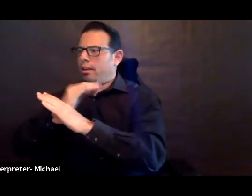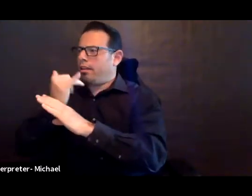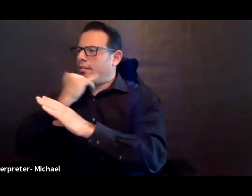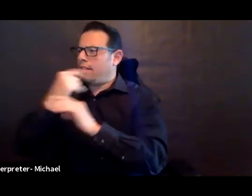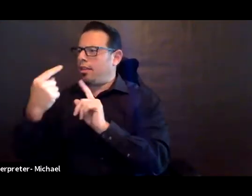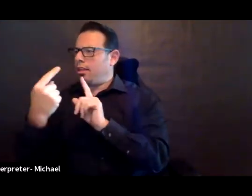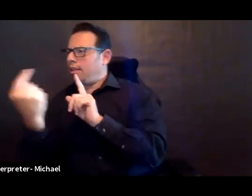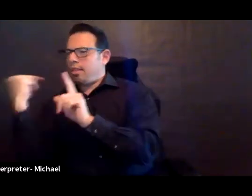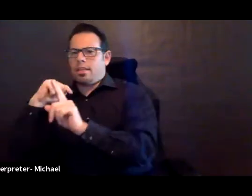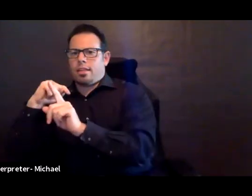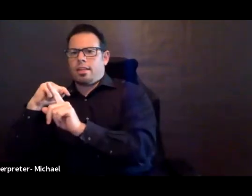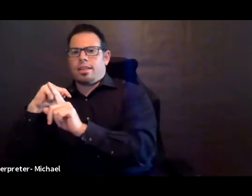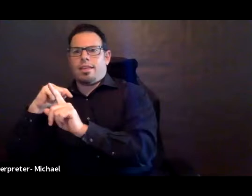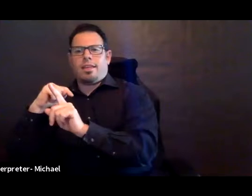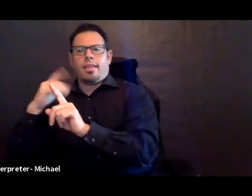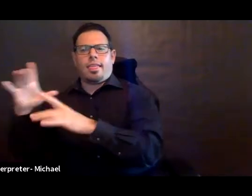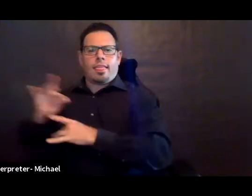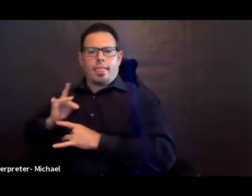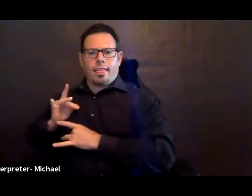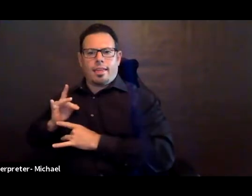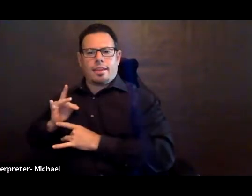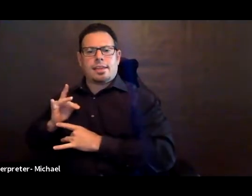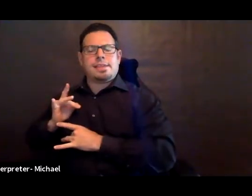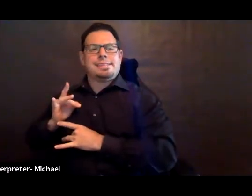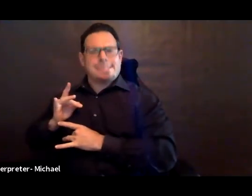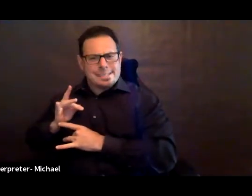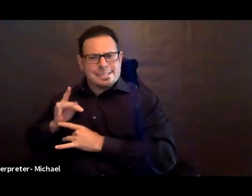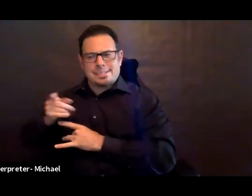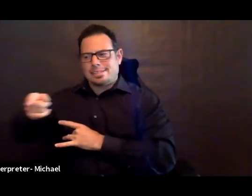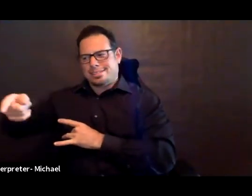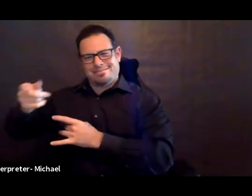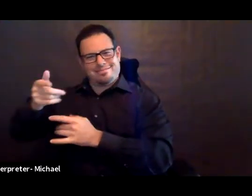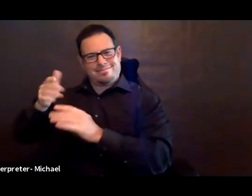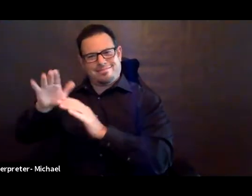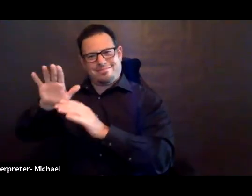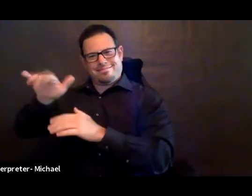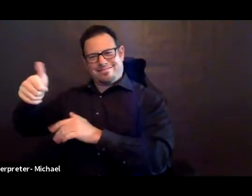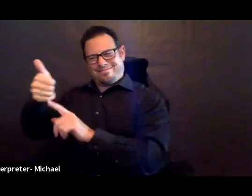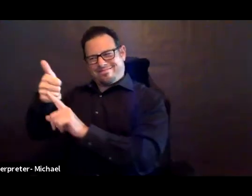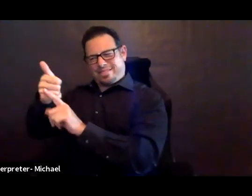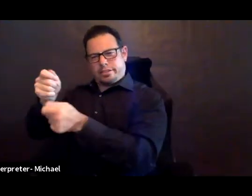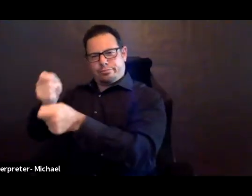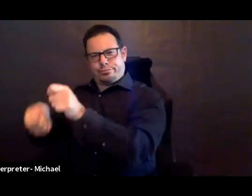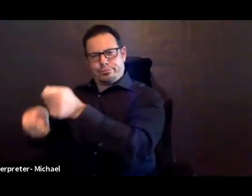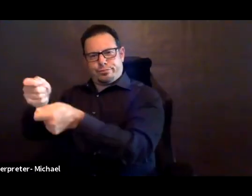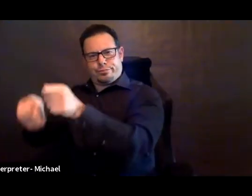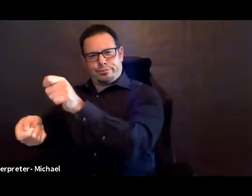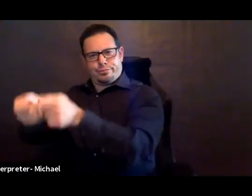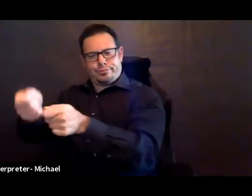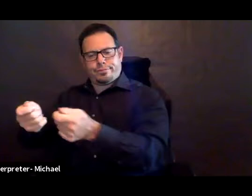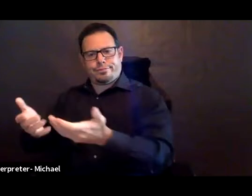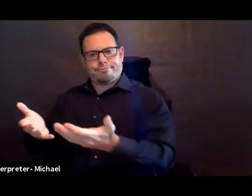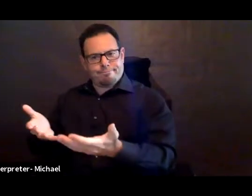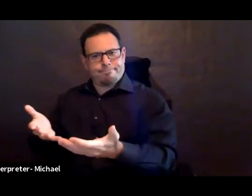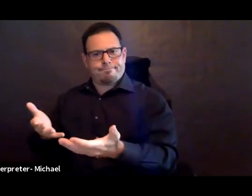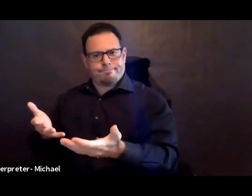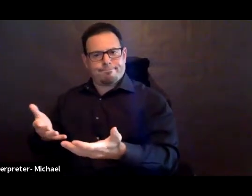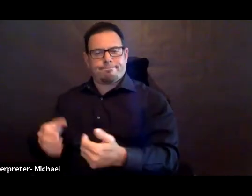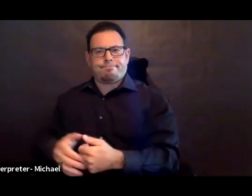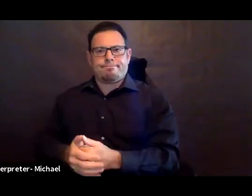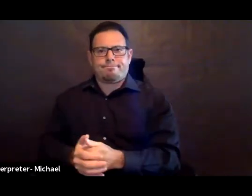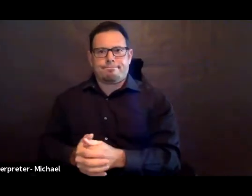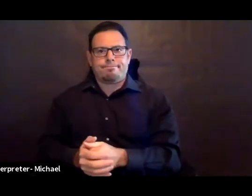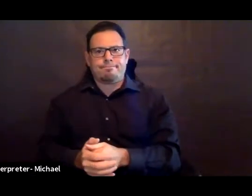our treatments and our vaccines are holding up well, even against Delta, especially in terms of severe disease, hospitalizations, and